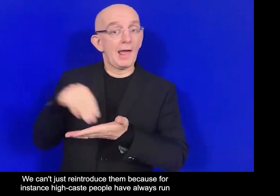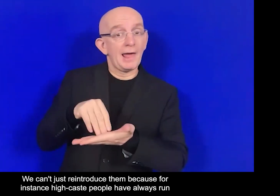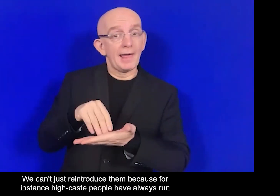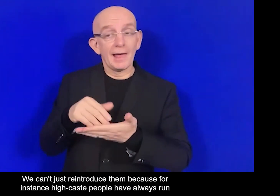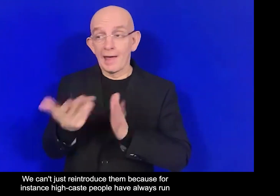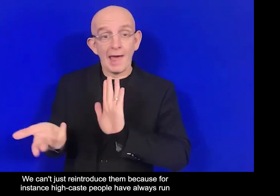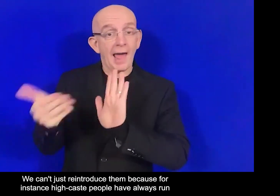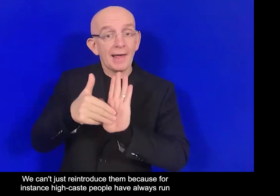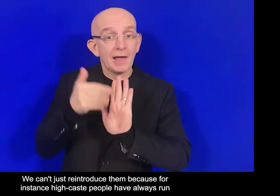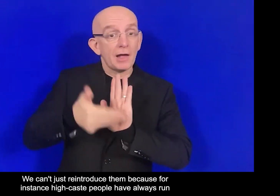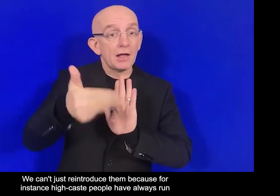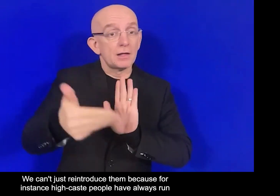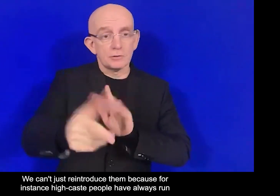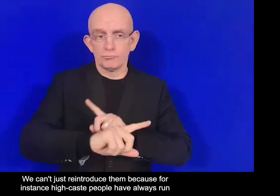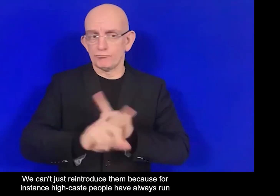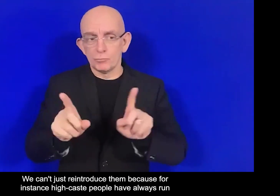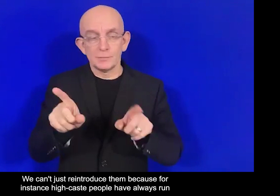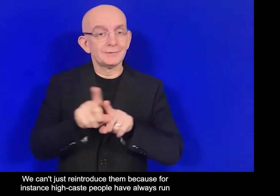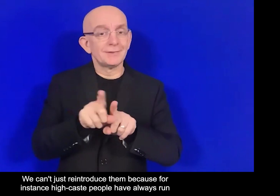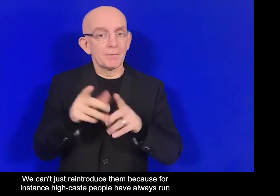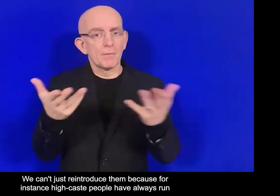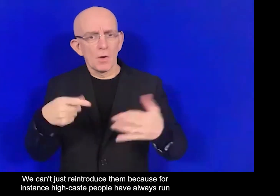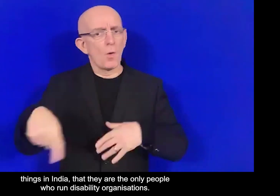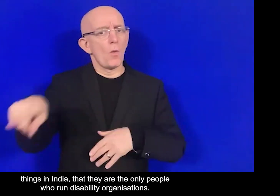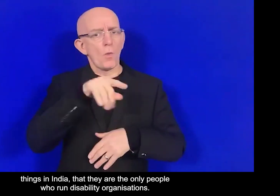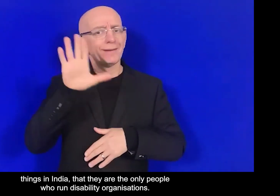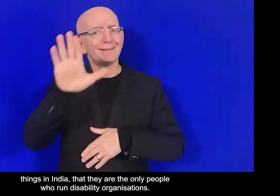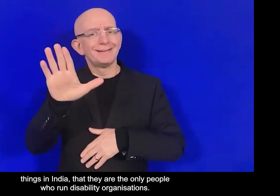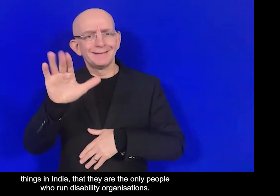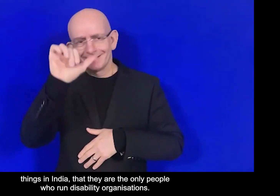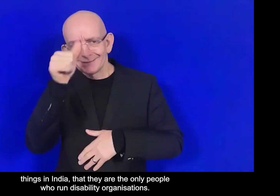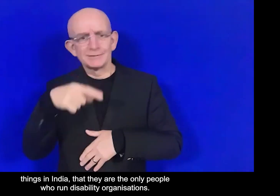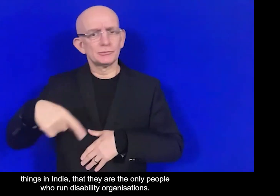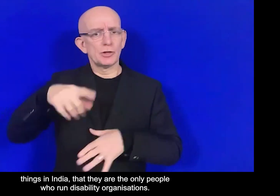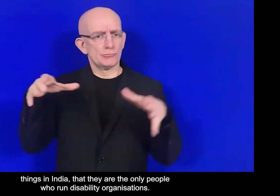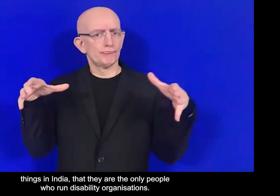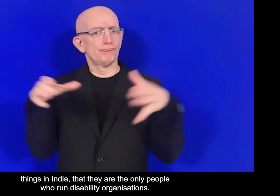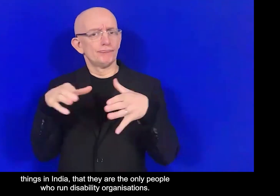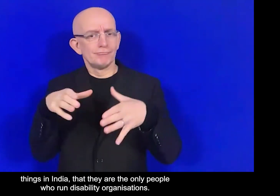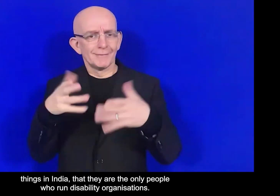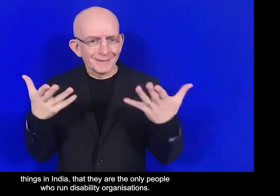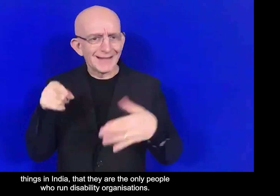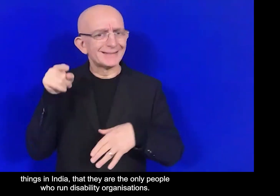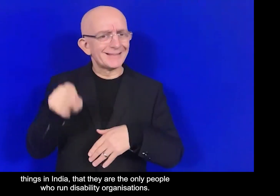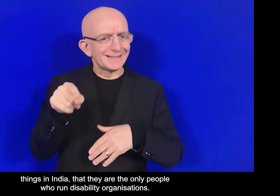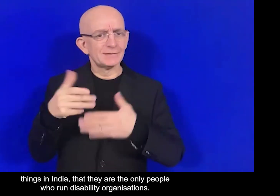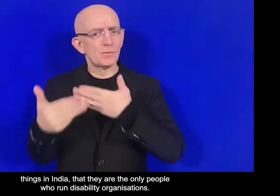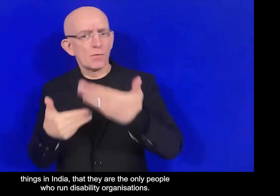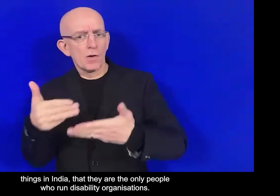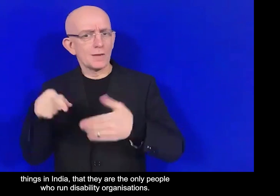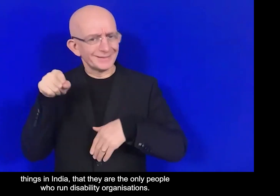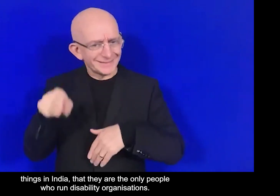because, for instance, high caste people have always run things in India that they're the only people who run